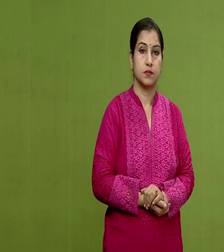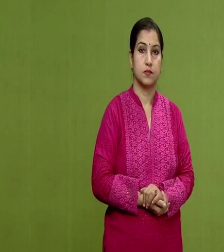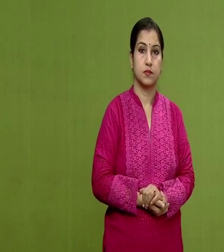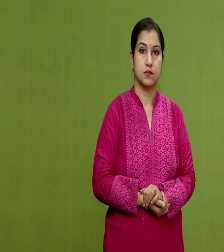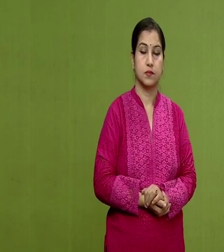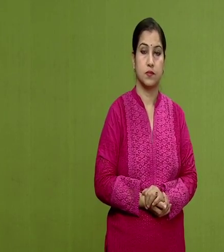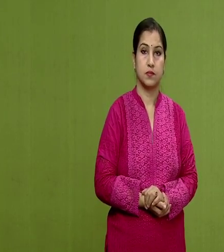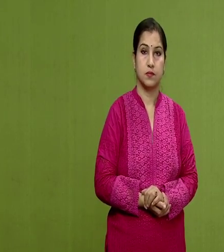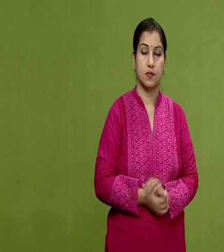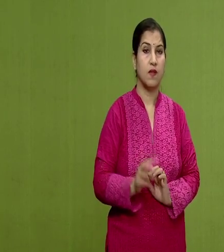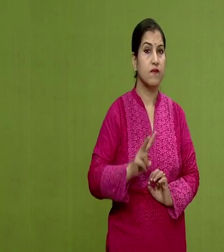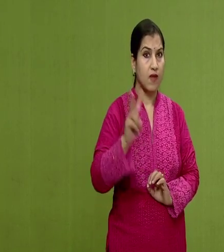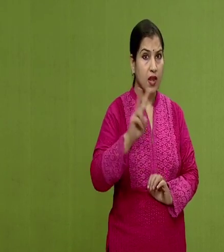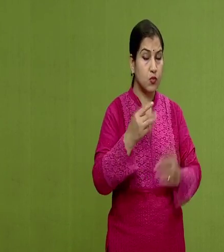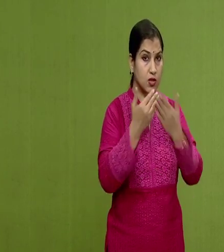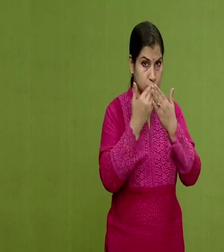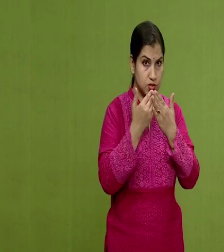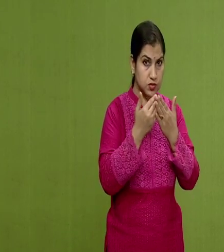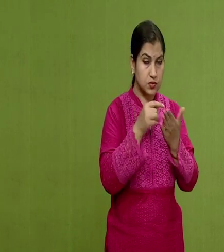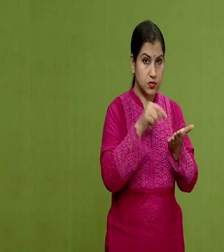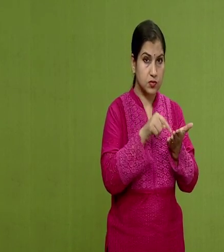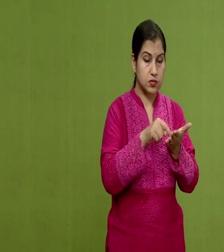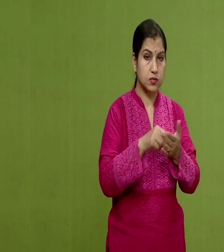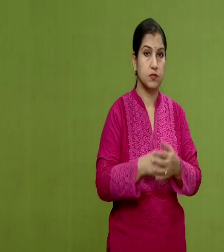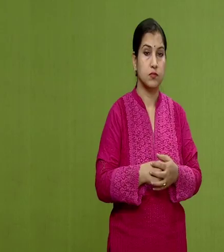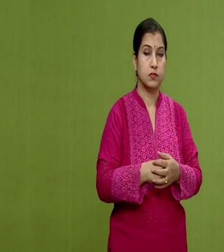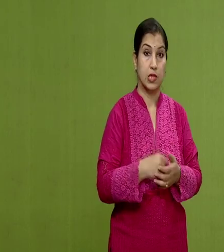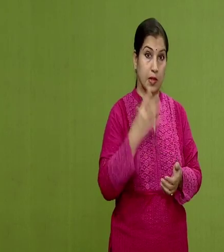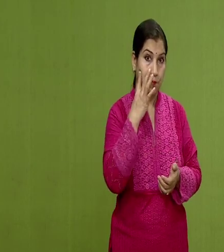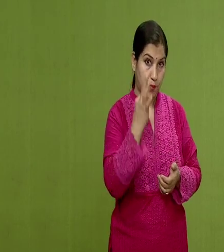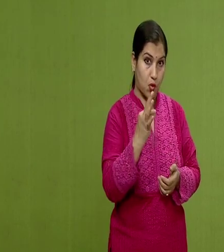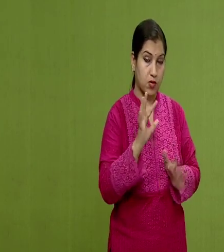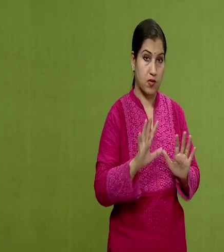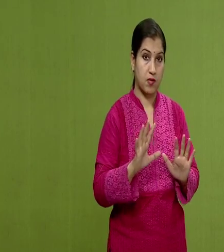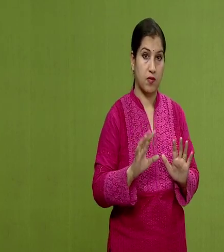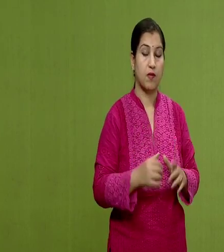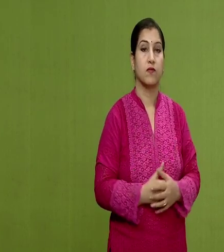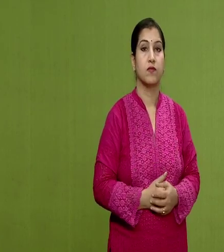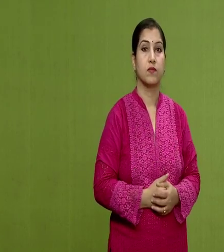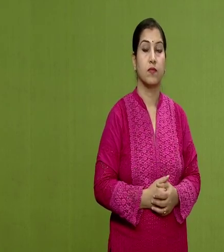Imparting values education play important function of a family.